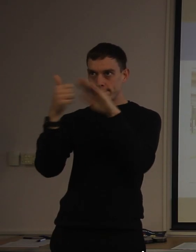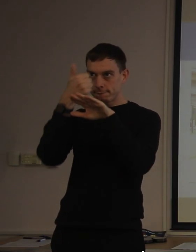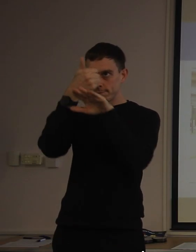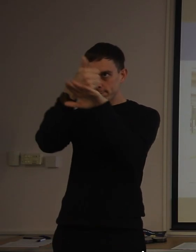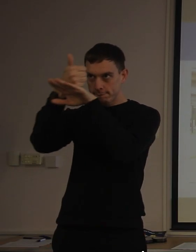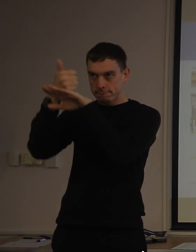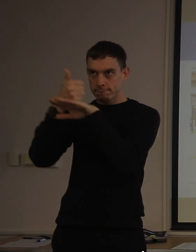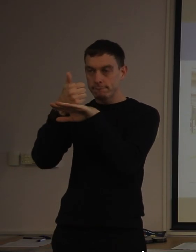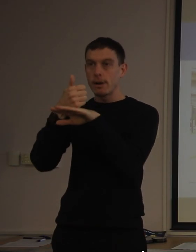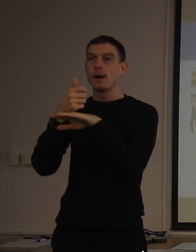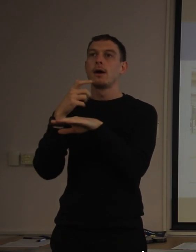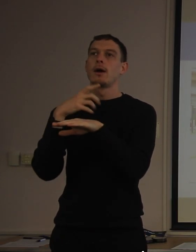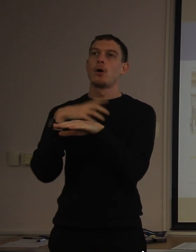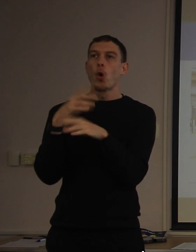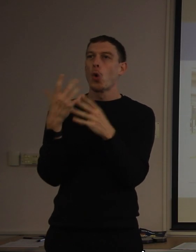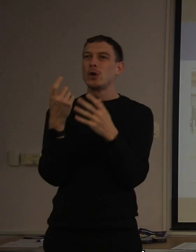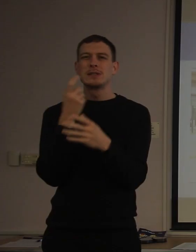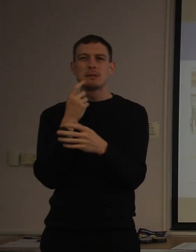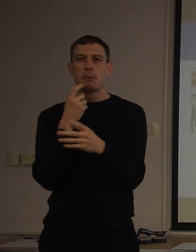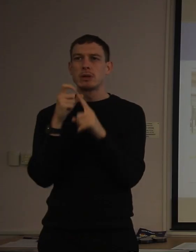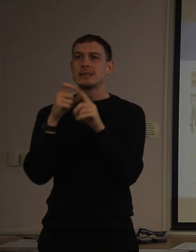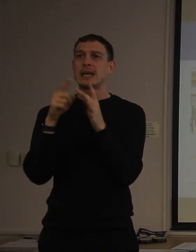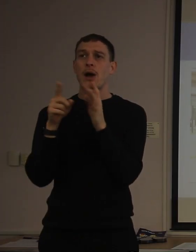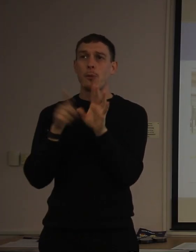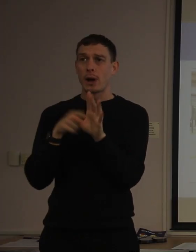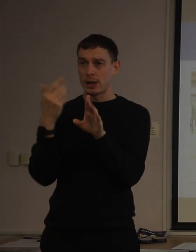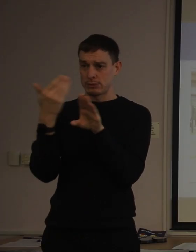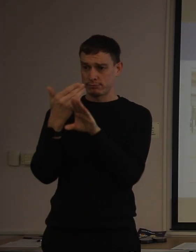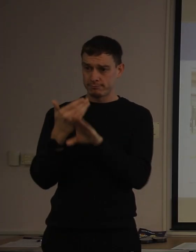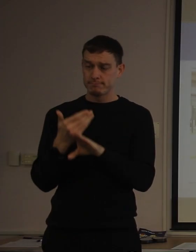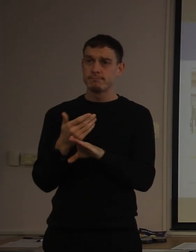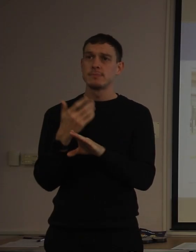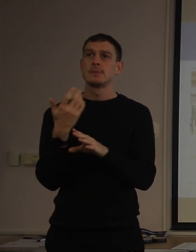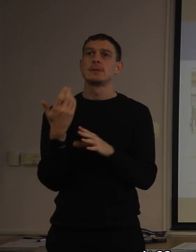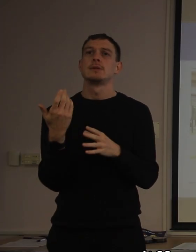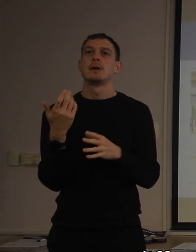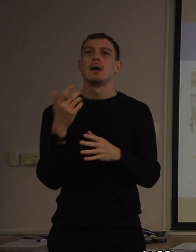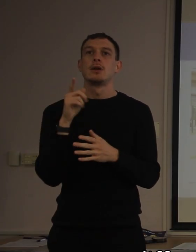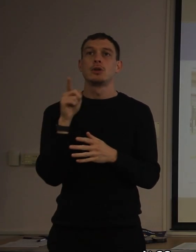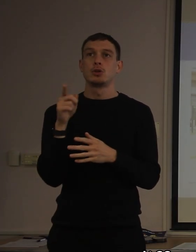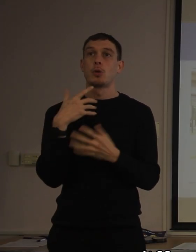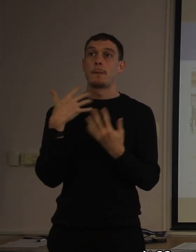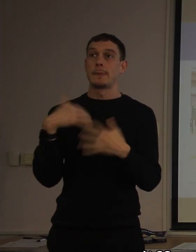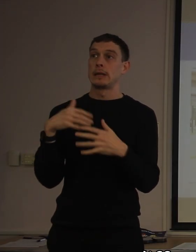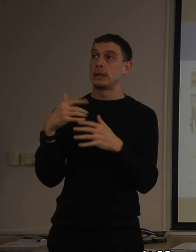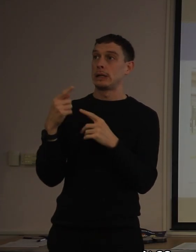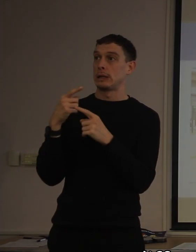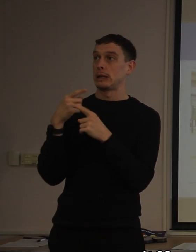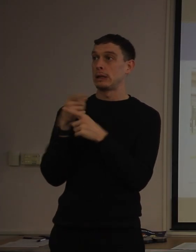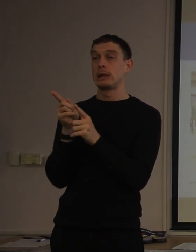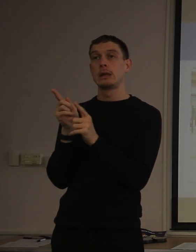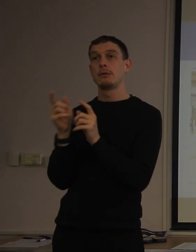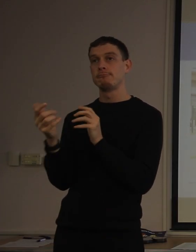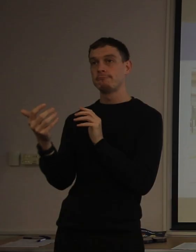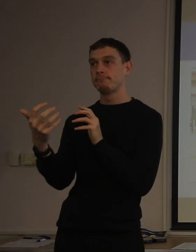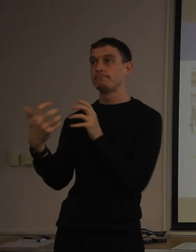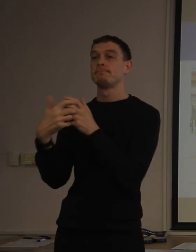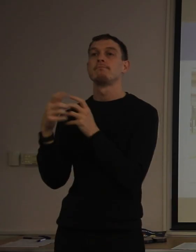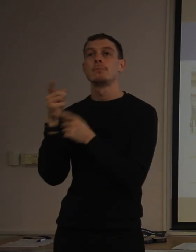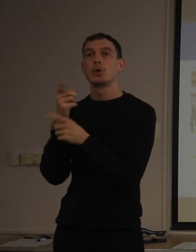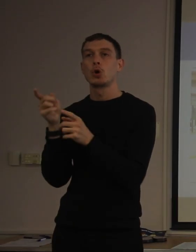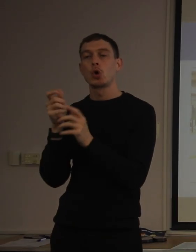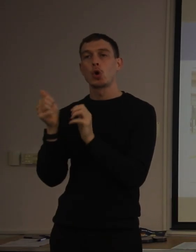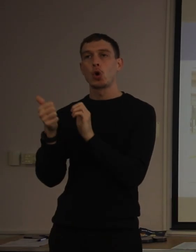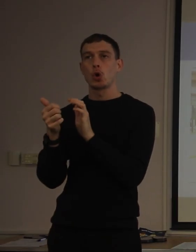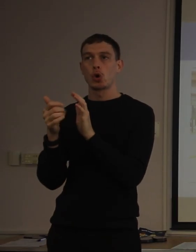do some simple DIY tasks themselves. So we've been linking with a number of different construction companies and tradespeople